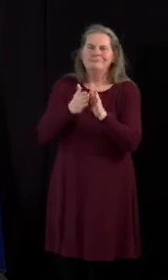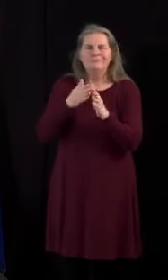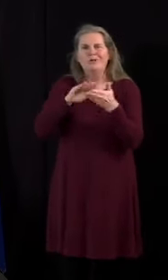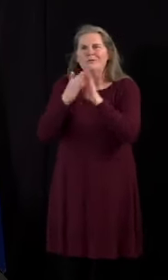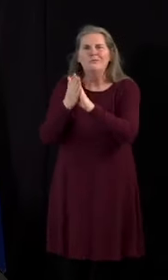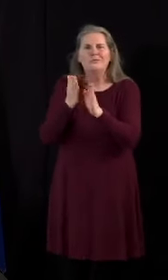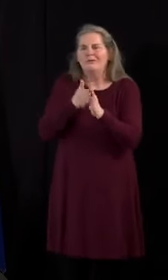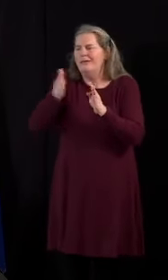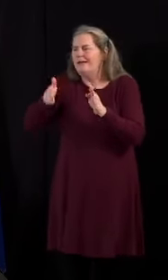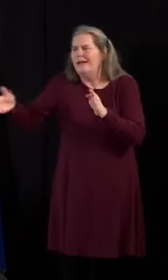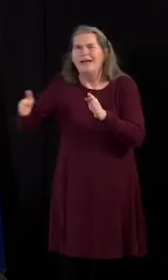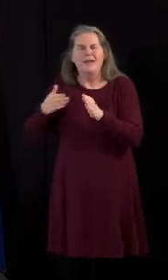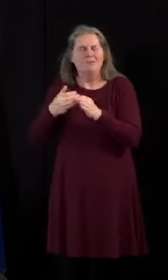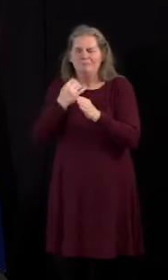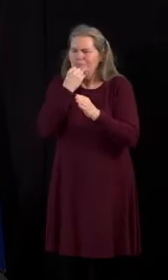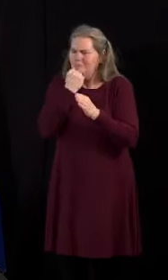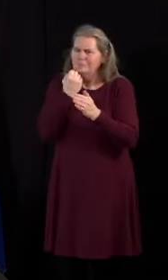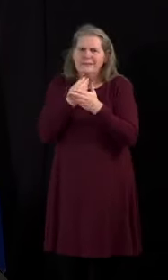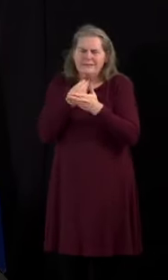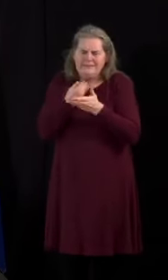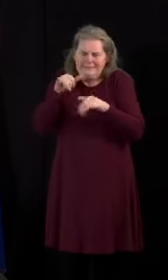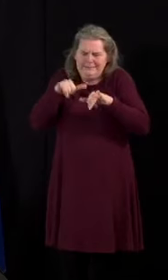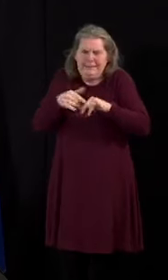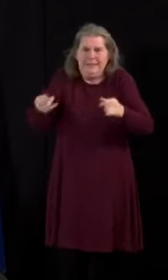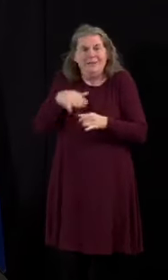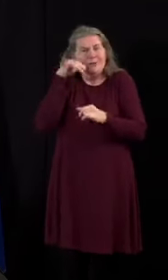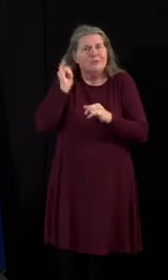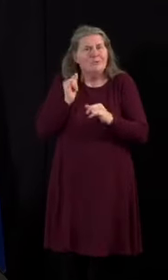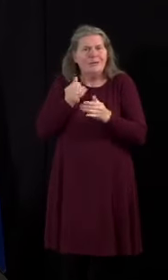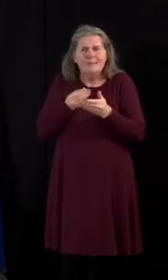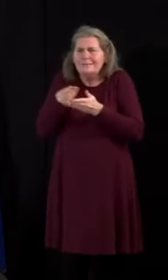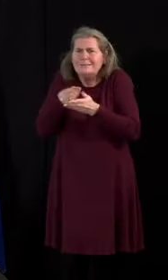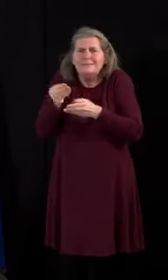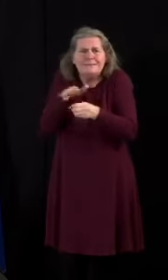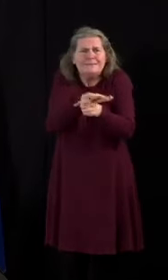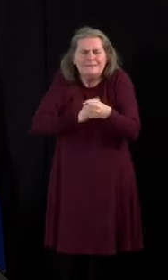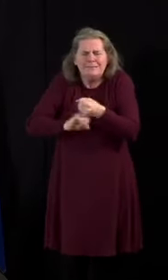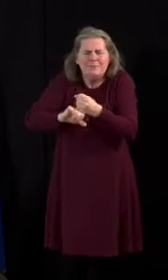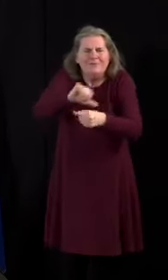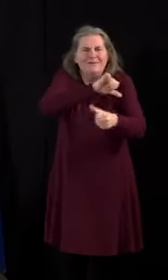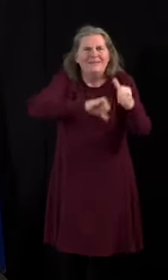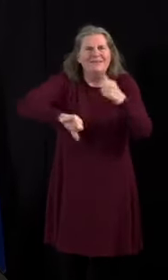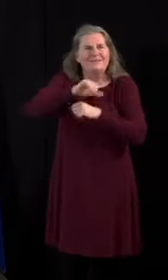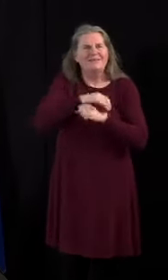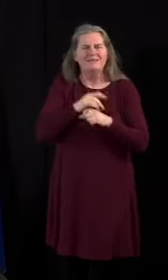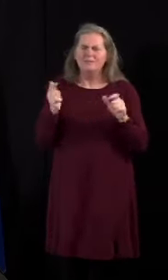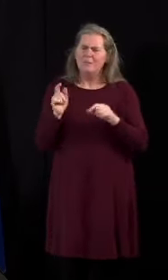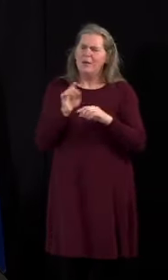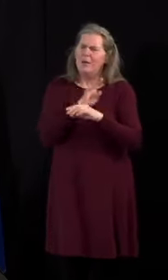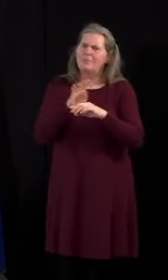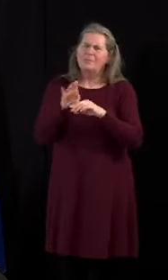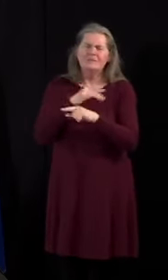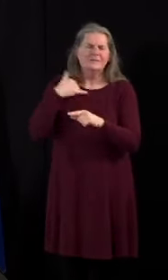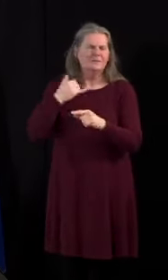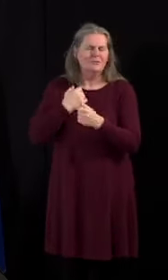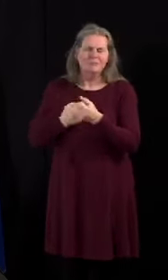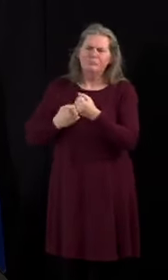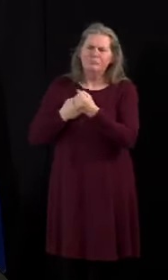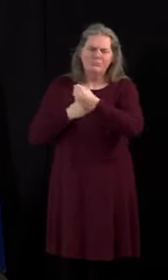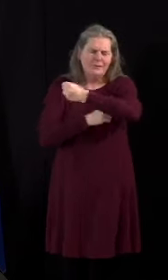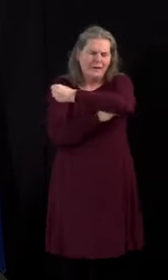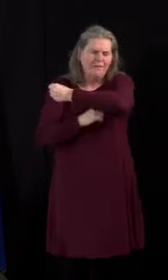keeping those valuable dollars in our territory. Small businesses are the heart of our community and the